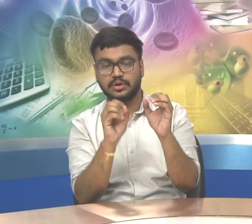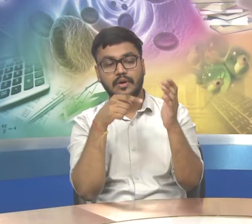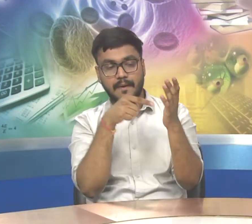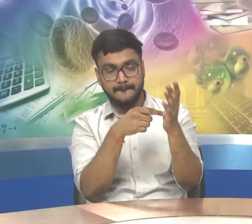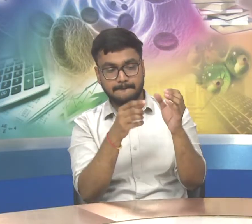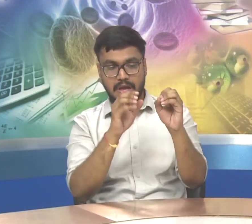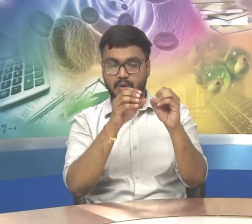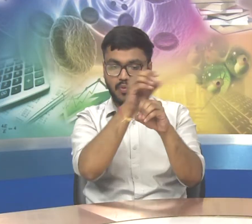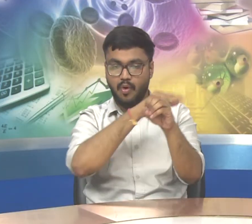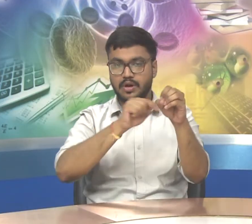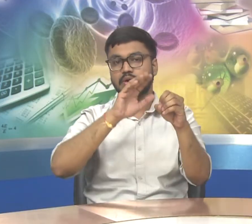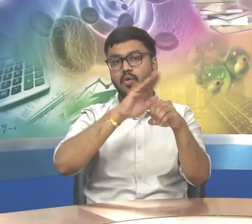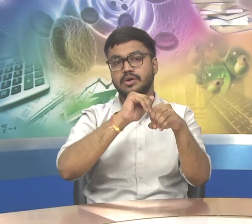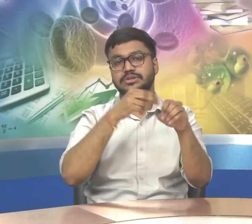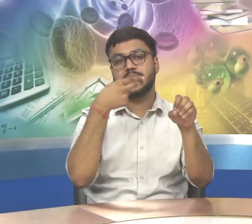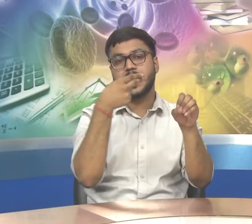and neutrons.